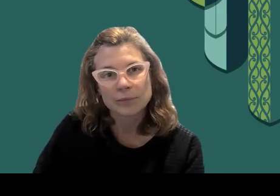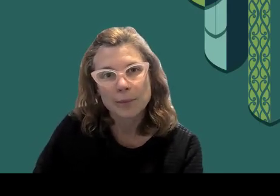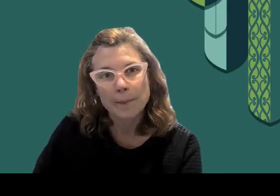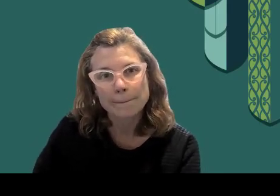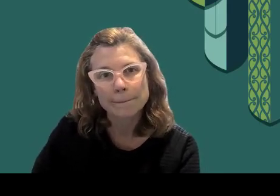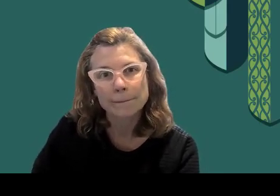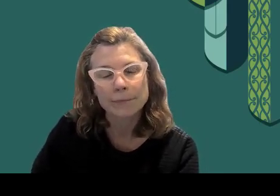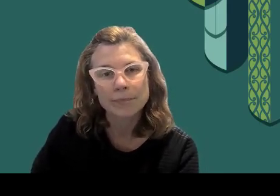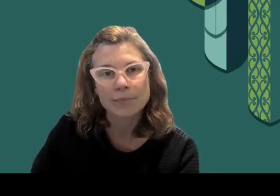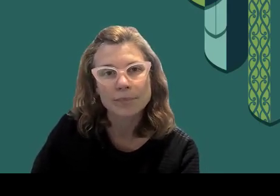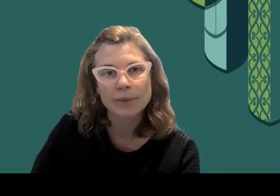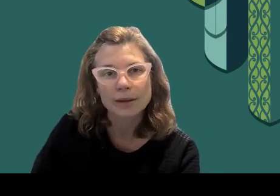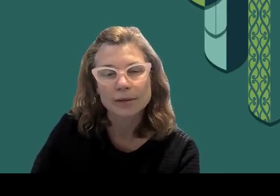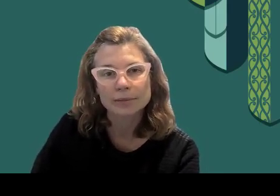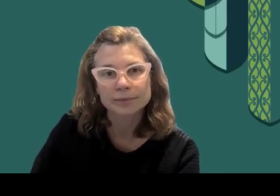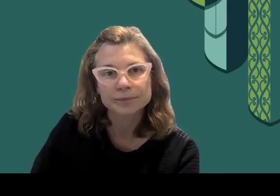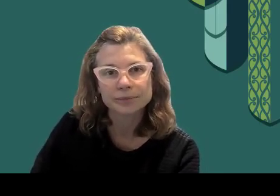I love this.